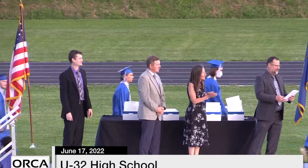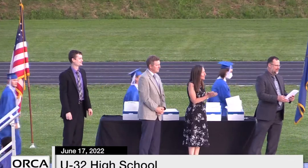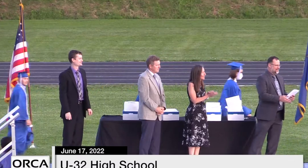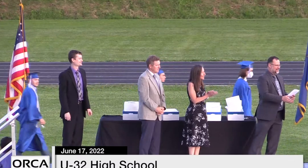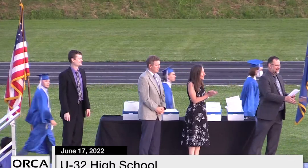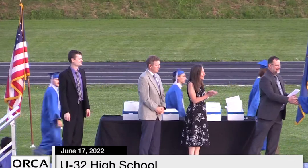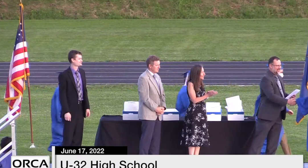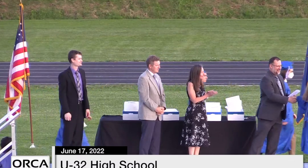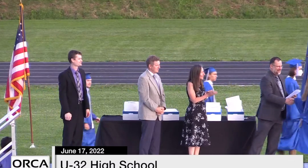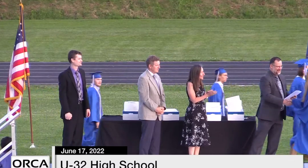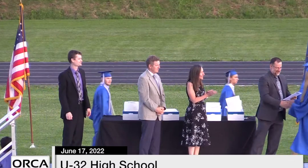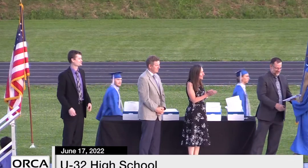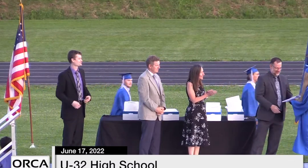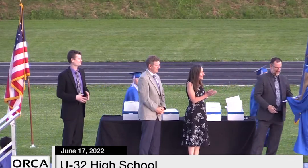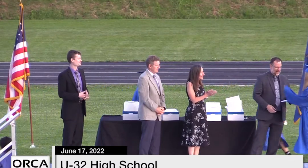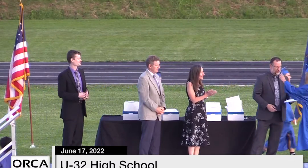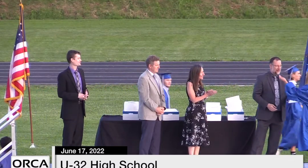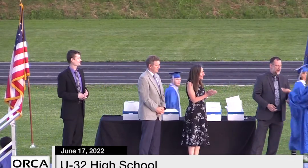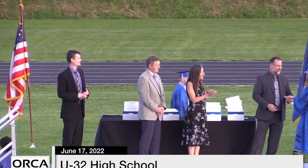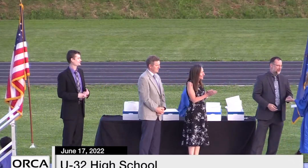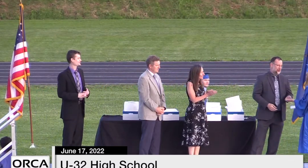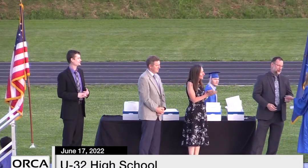Bodie James Puglisi.